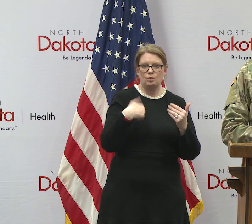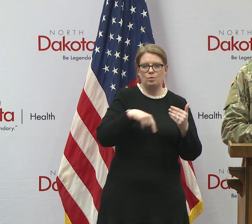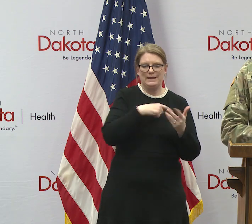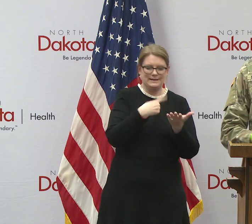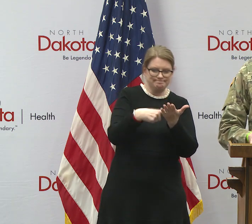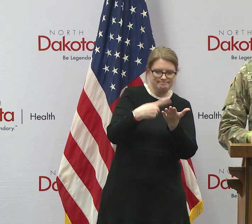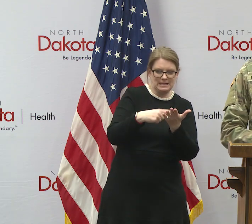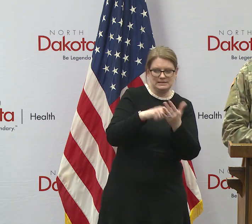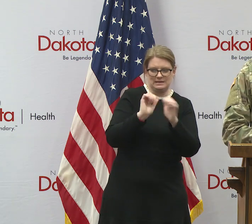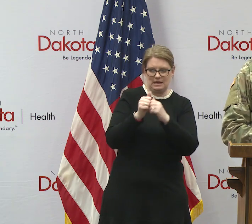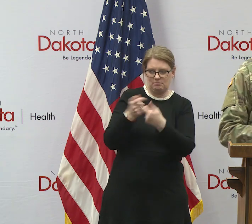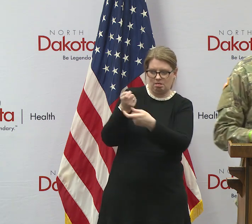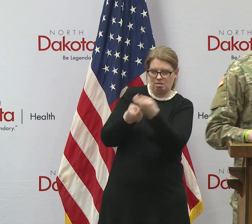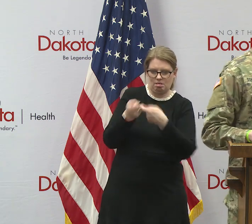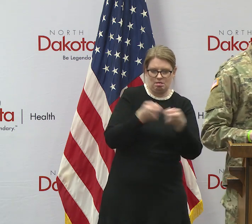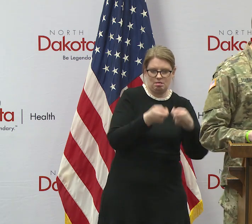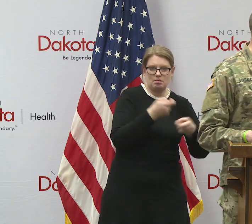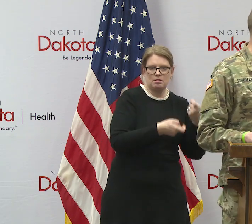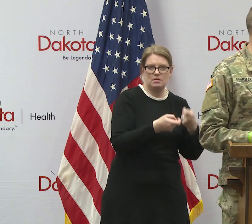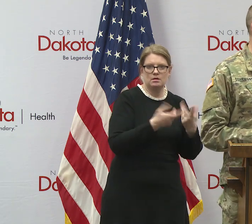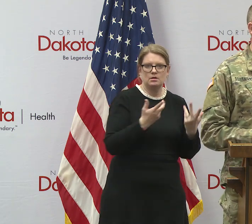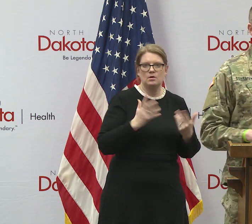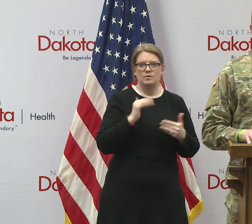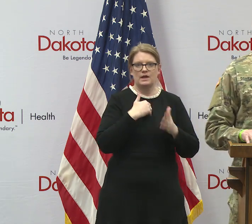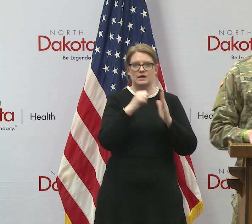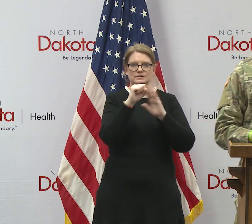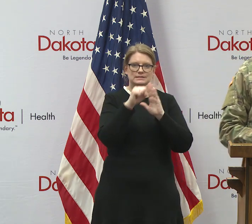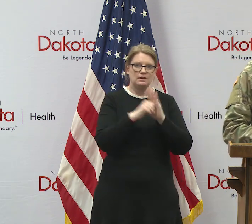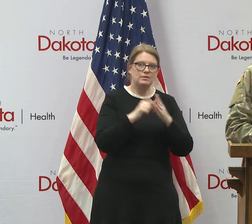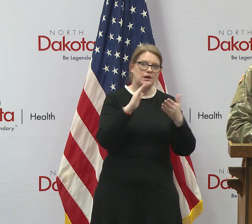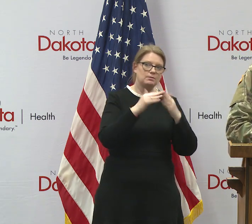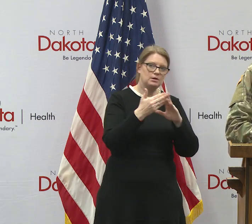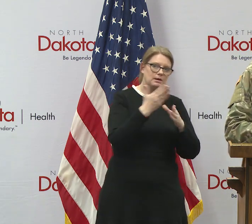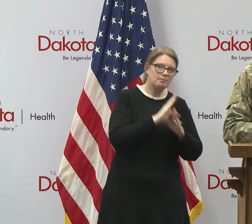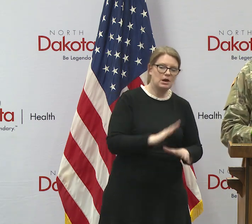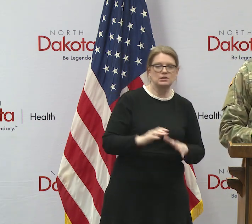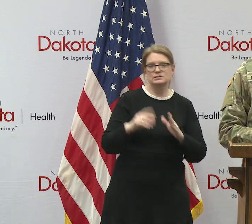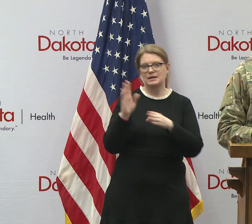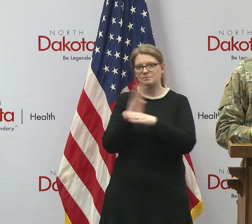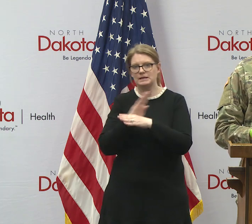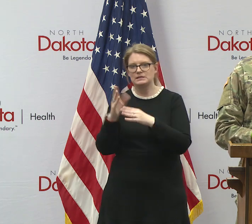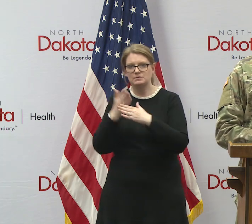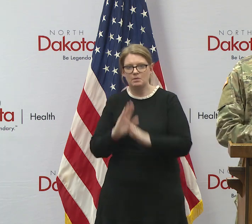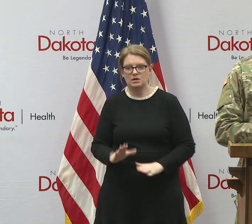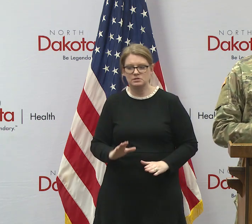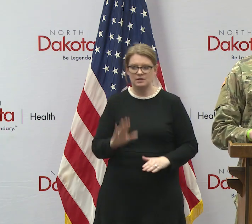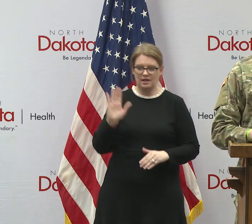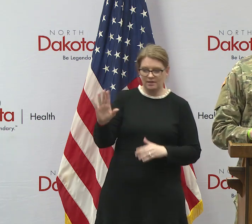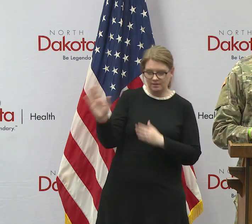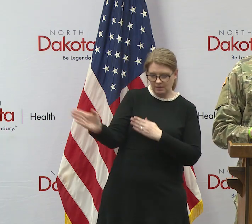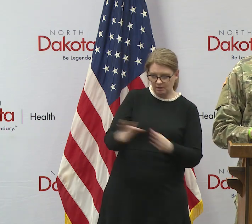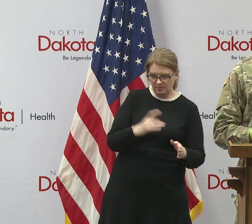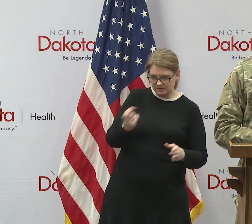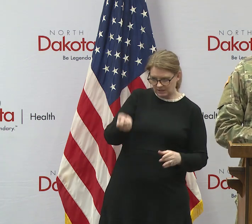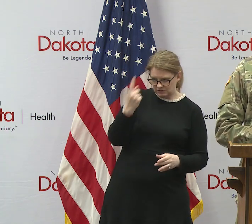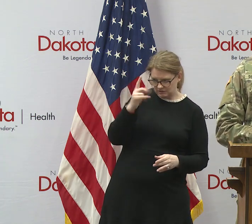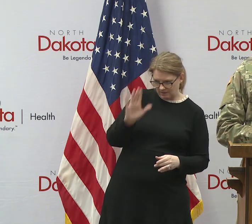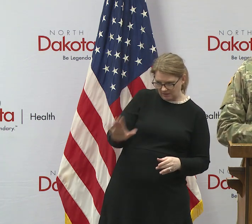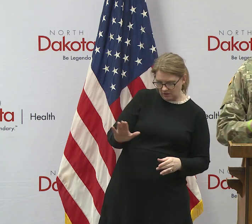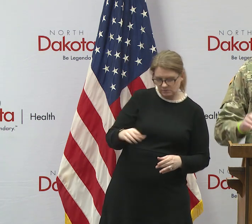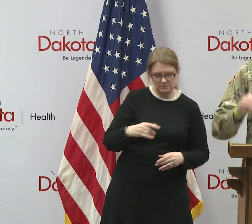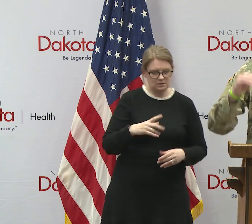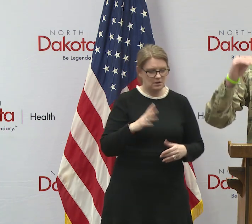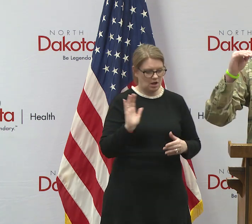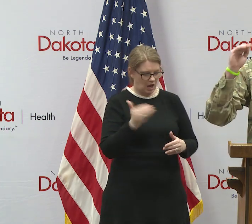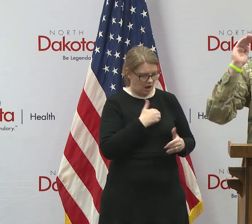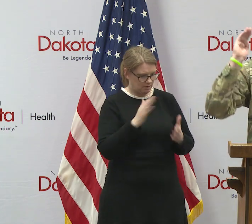on within the state and with our community partners and our business partners. We need to understand their plans. They got to know our plans so